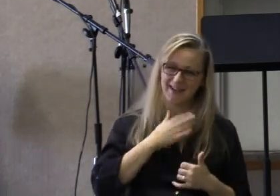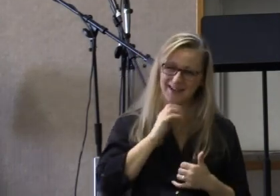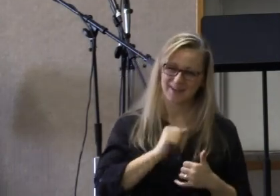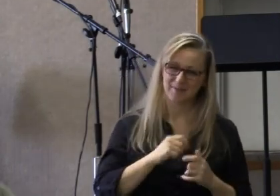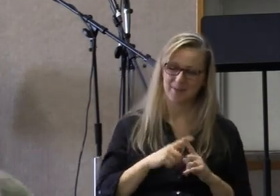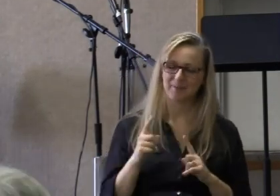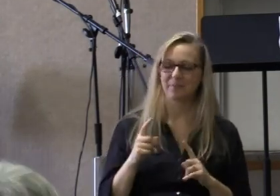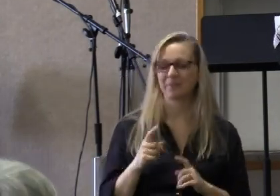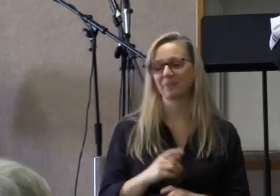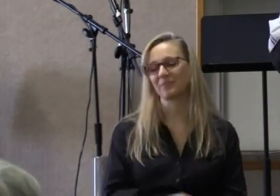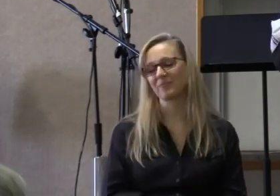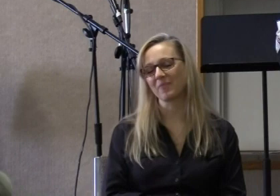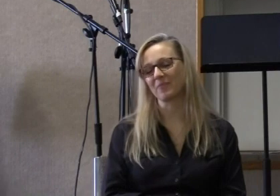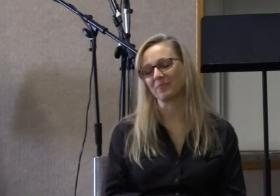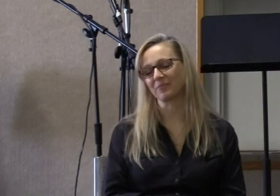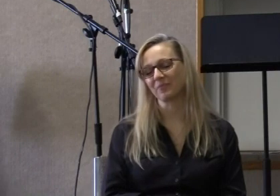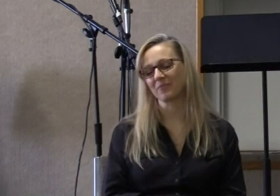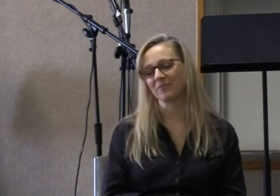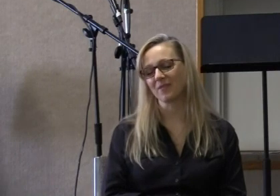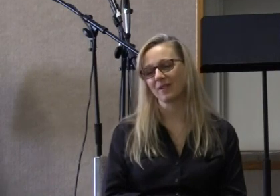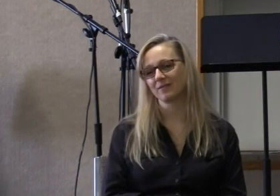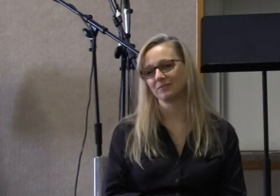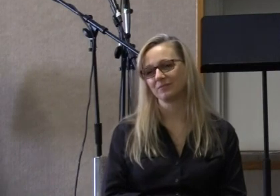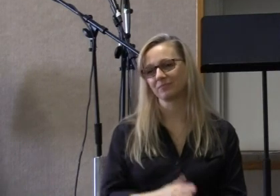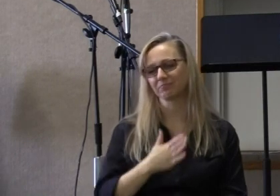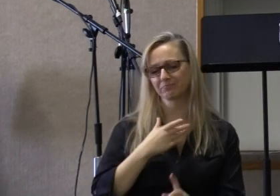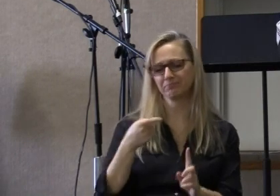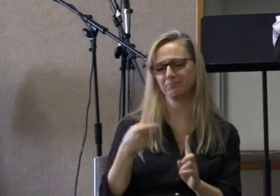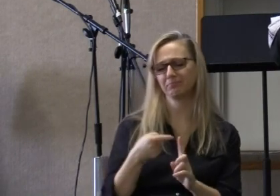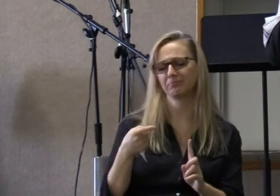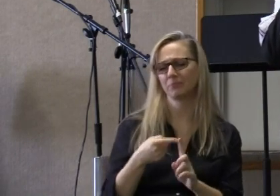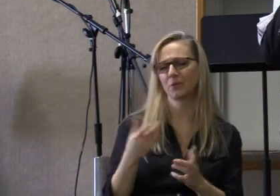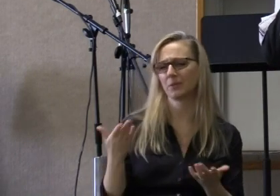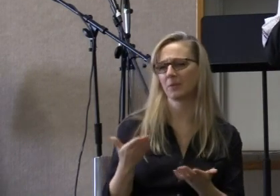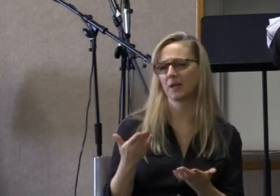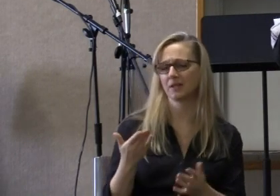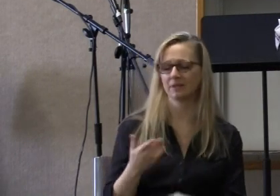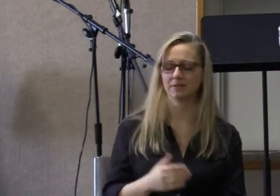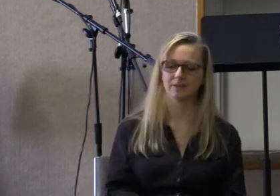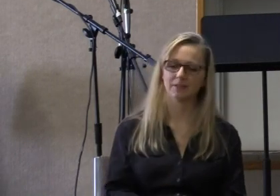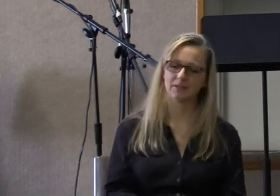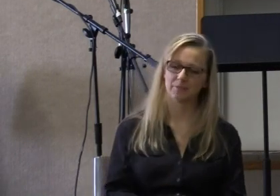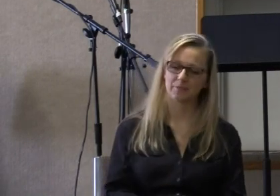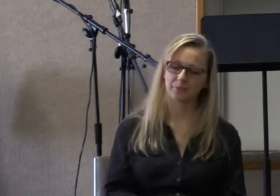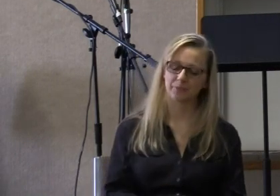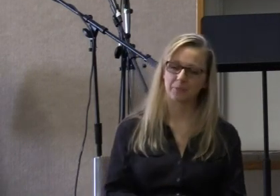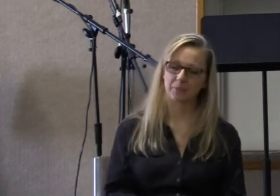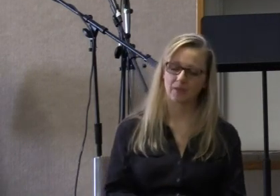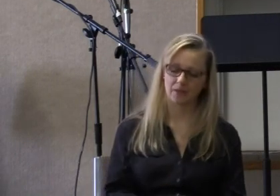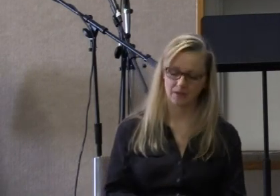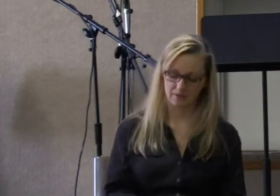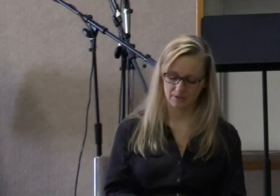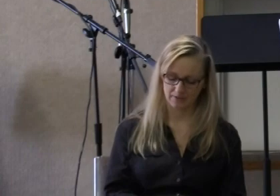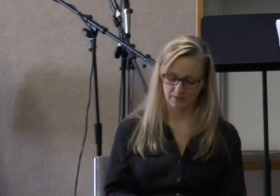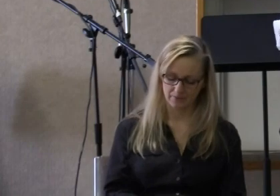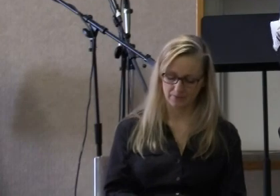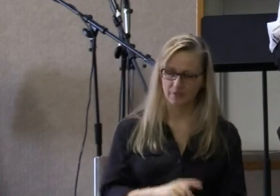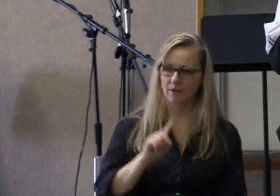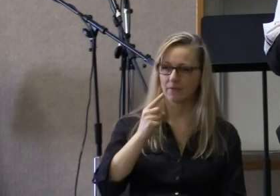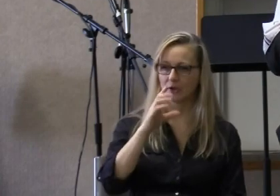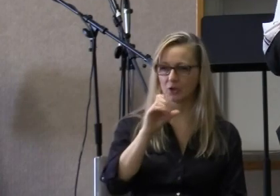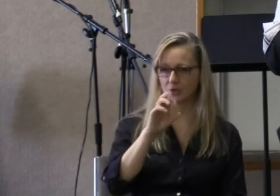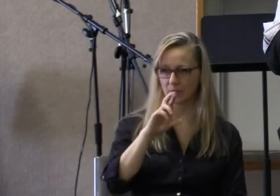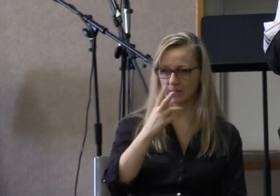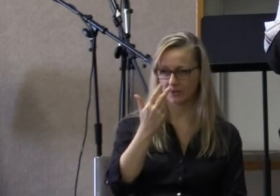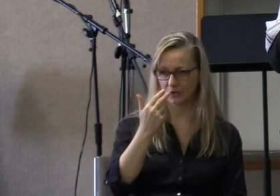some of those things, maybe we all are. But here's what Paul tells us about coming what God intends us to become. 1